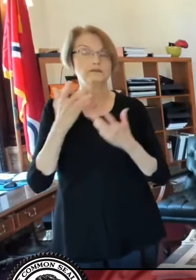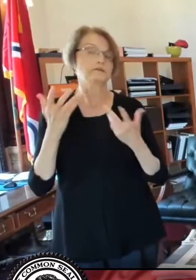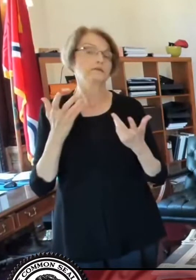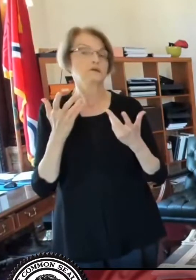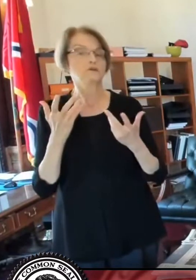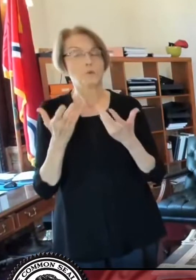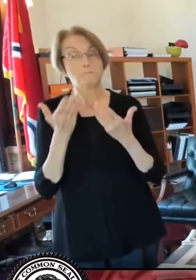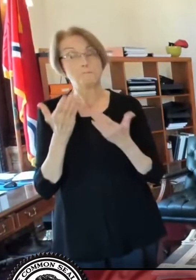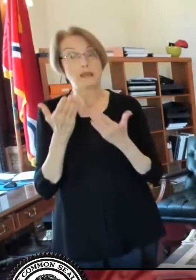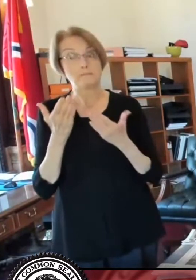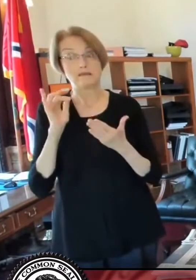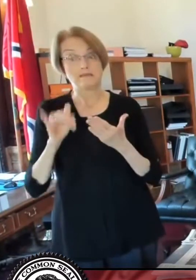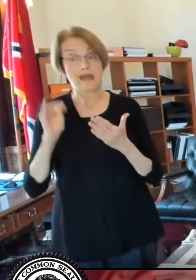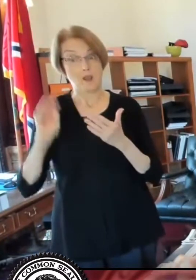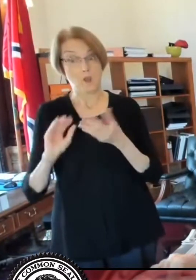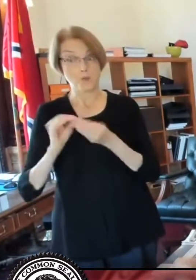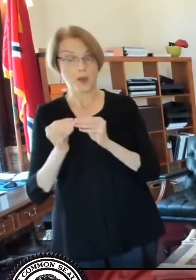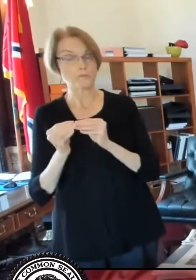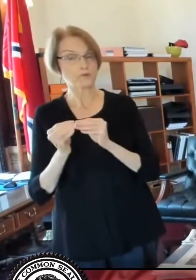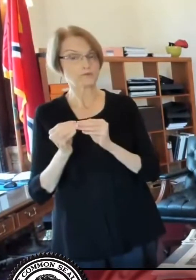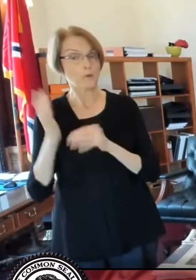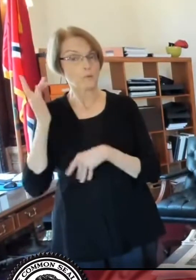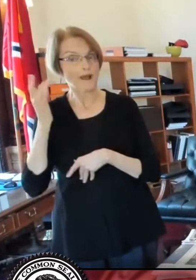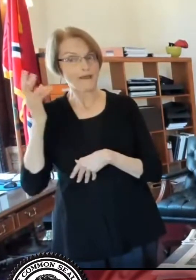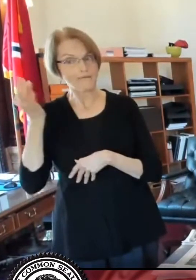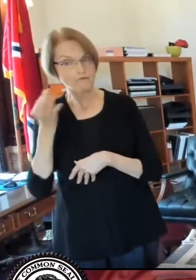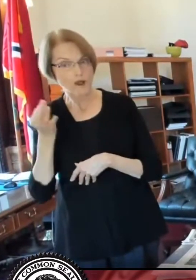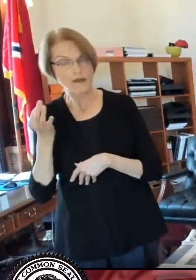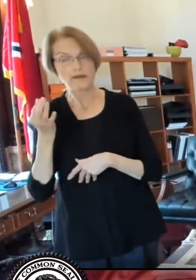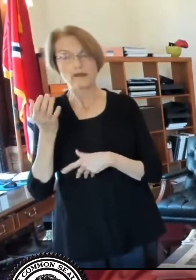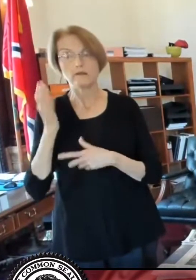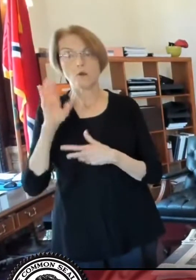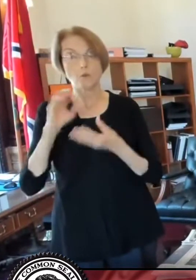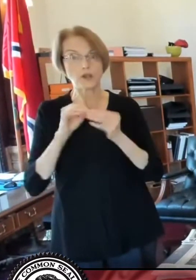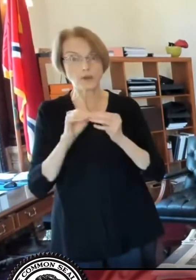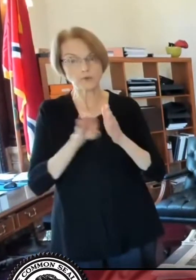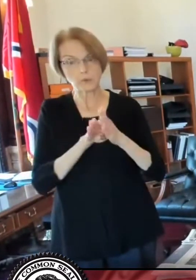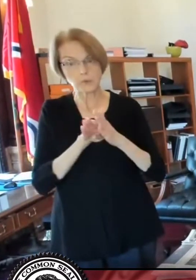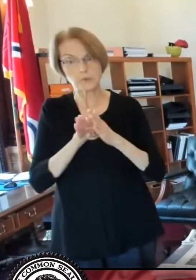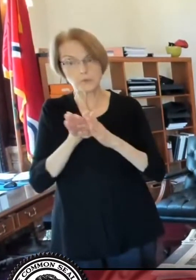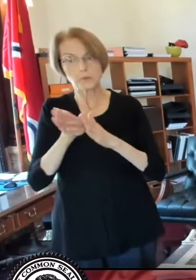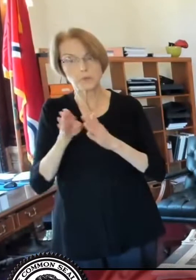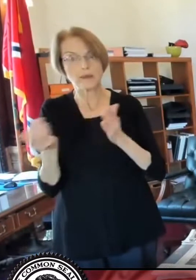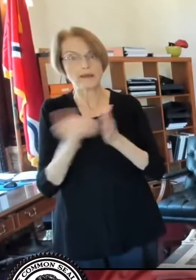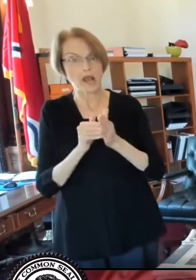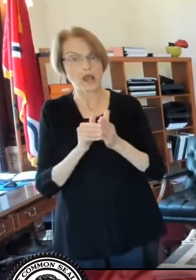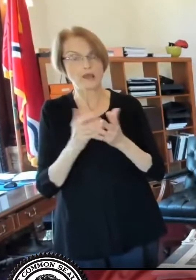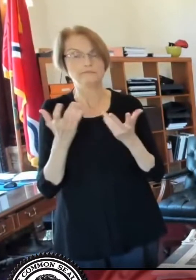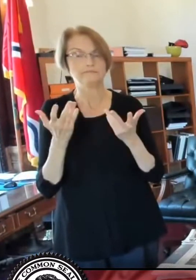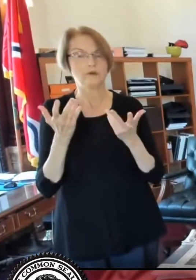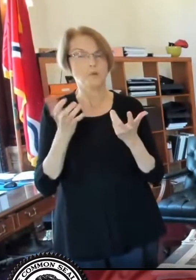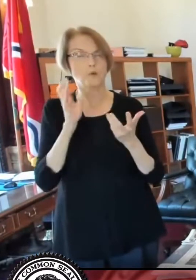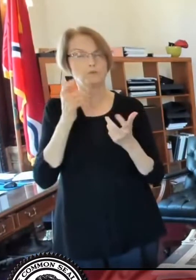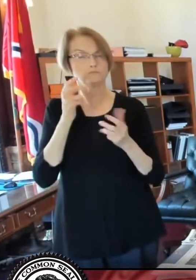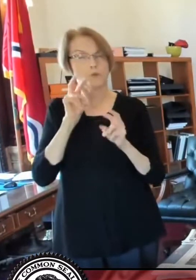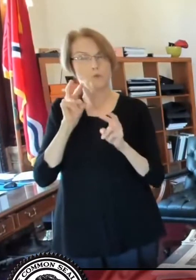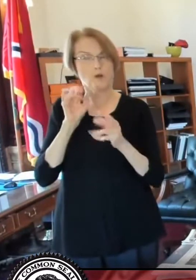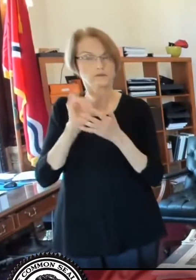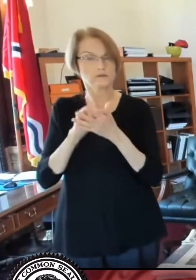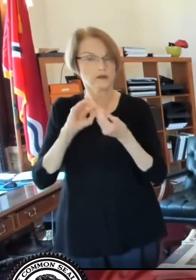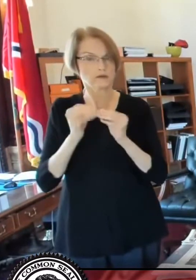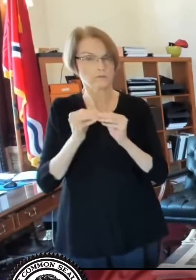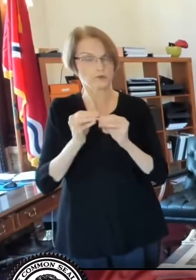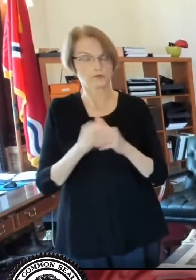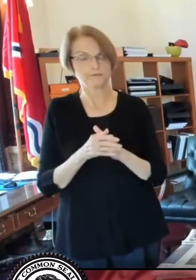Friday low, or if these creep back up over this week, and we'll be watching that number, of course.